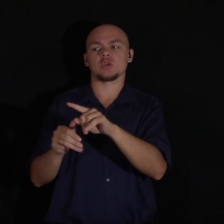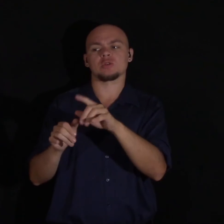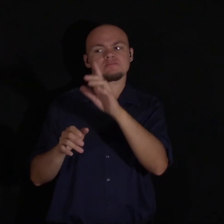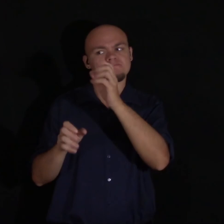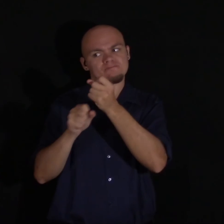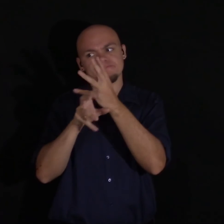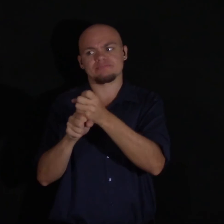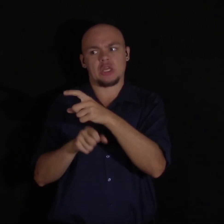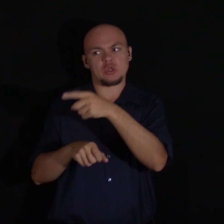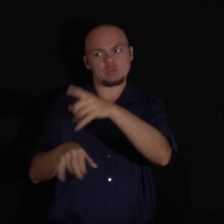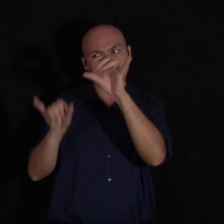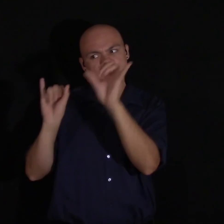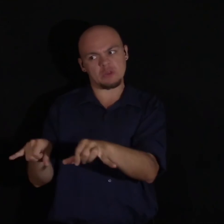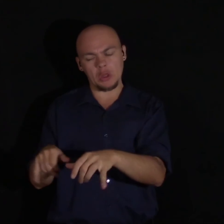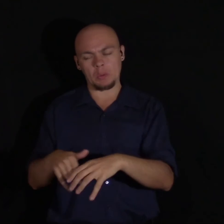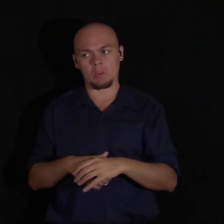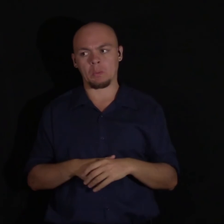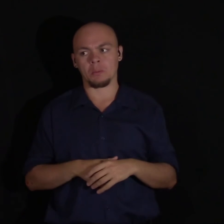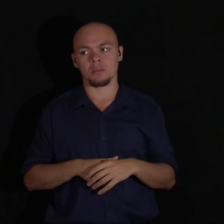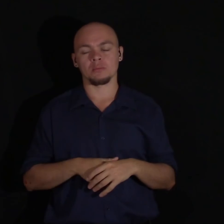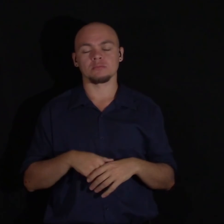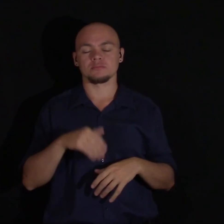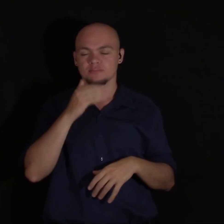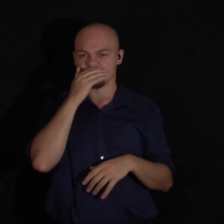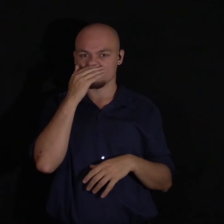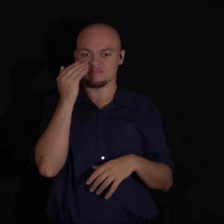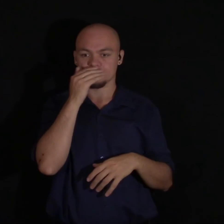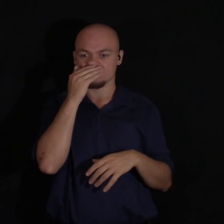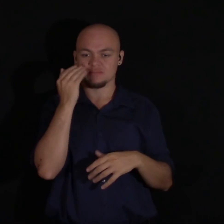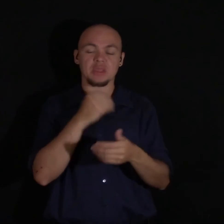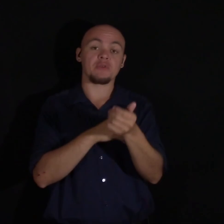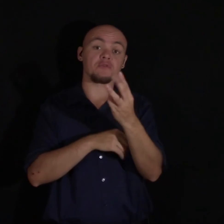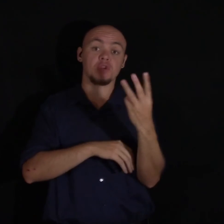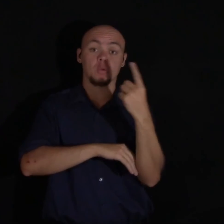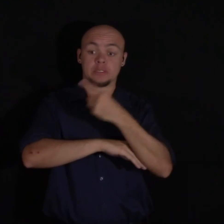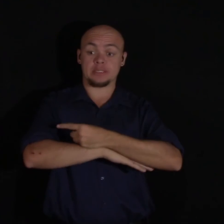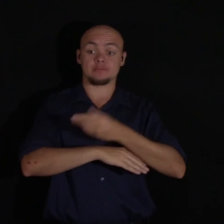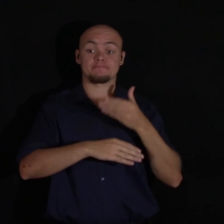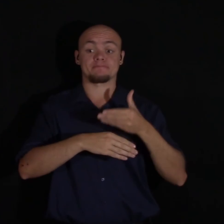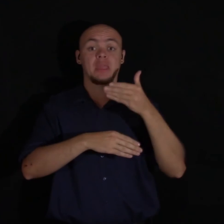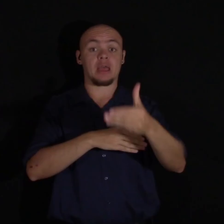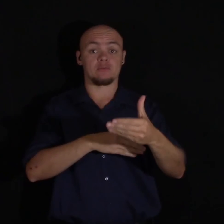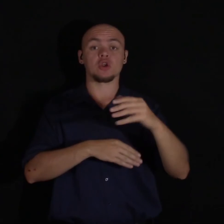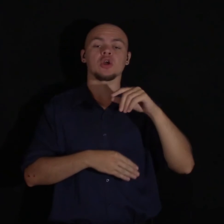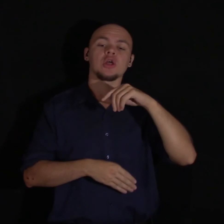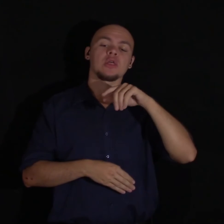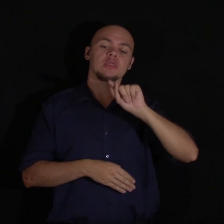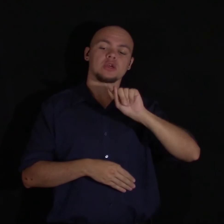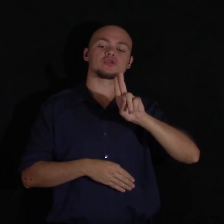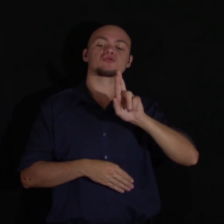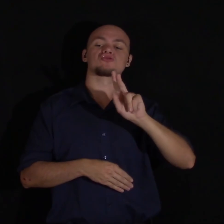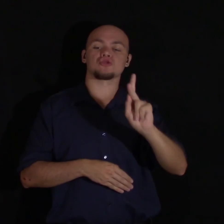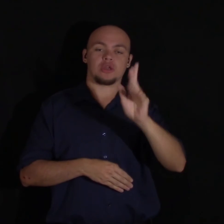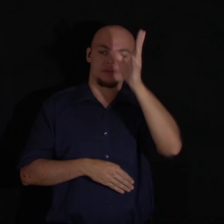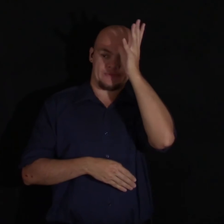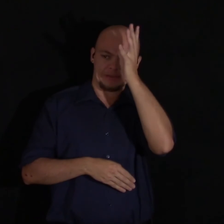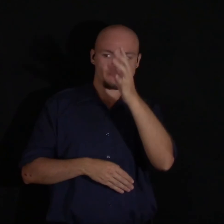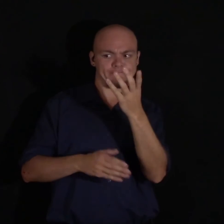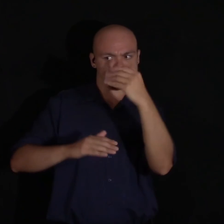mandate. A few days after, the Turk entered his daughter's apartment and told her hastily that he had